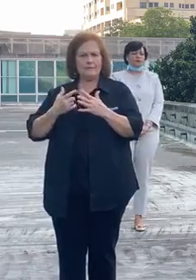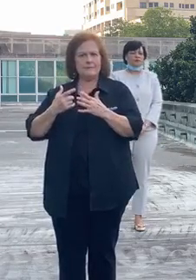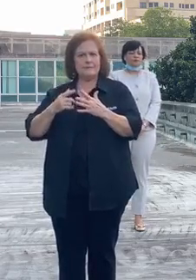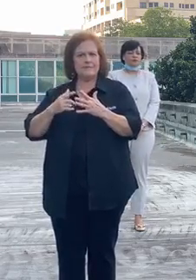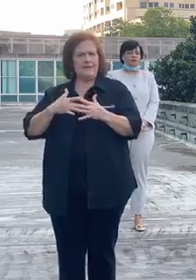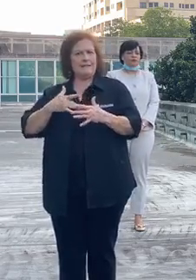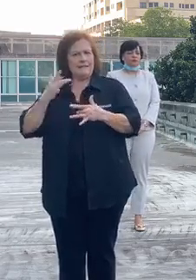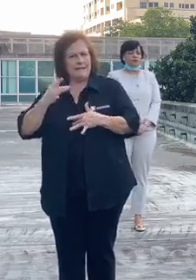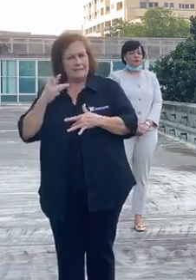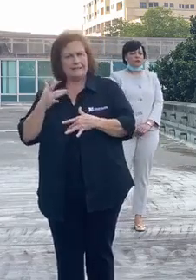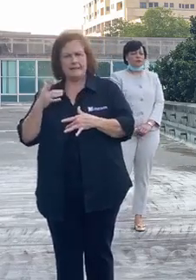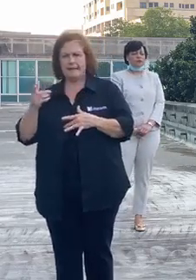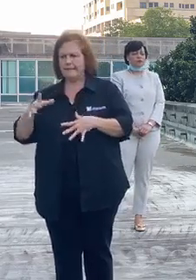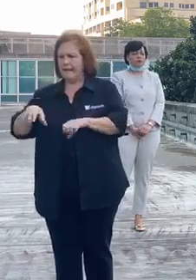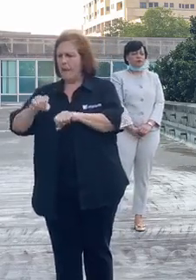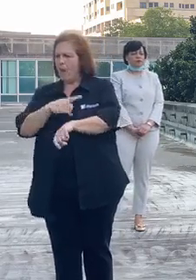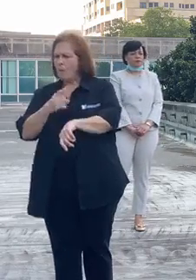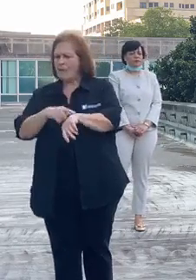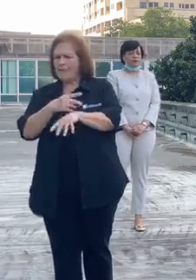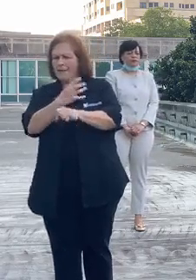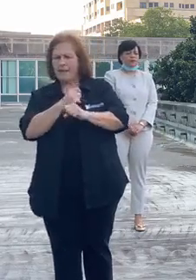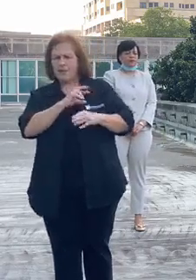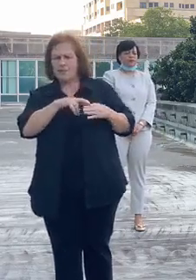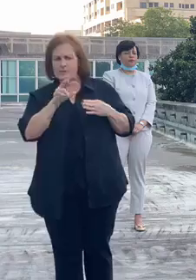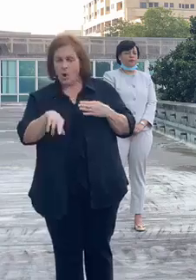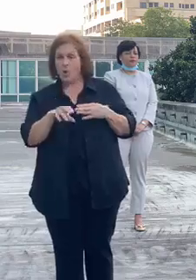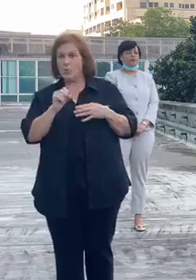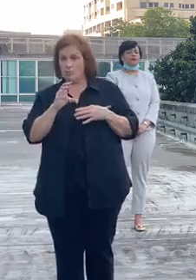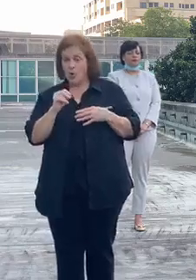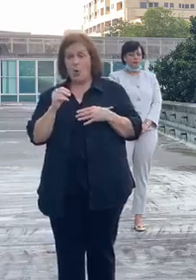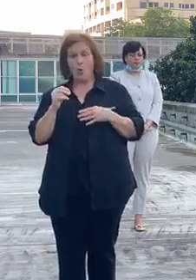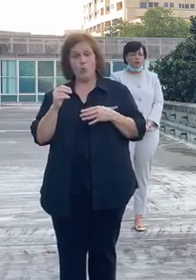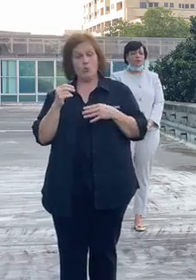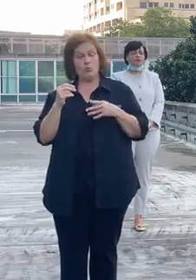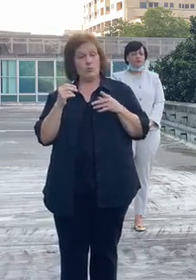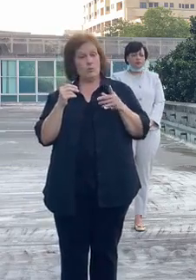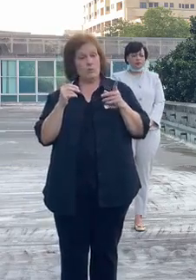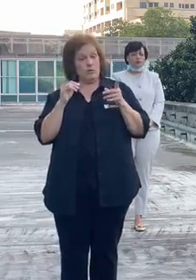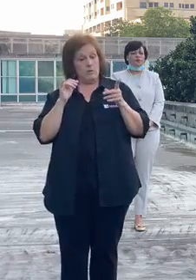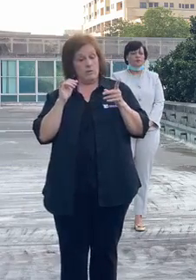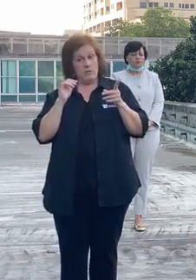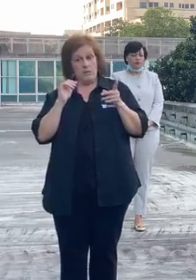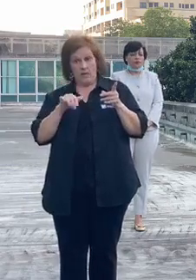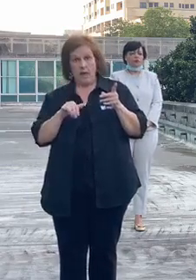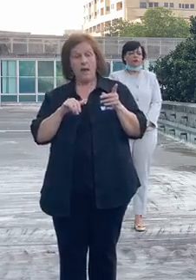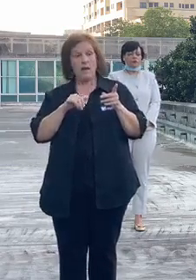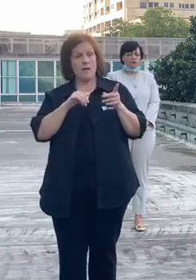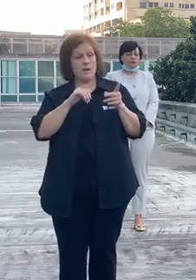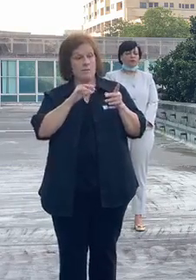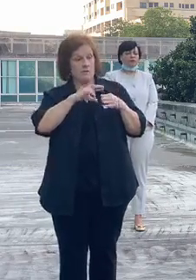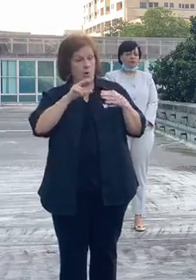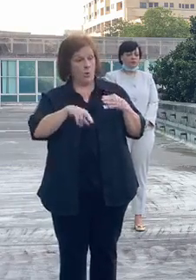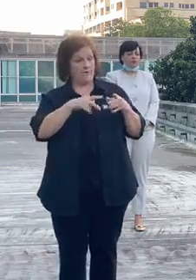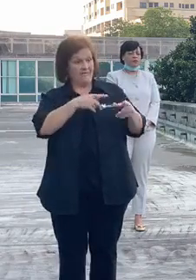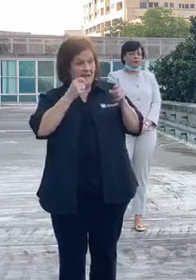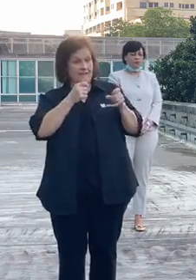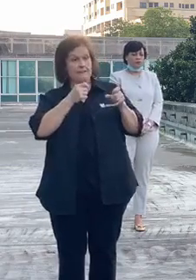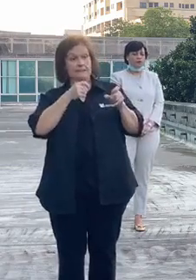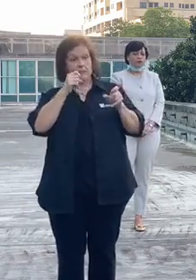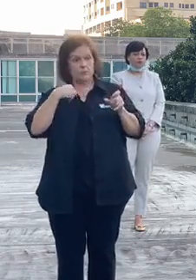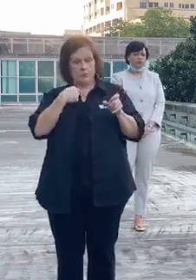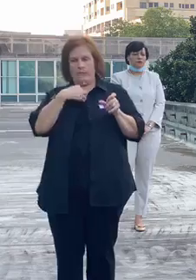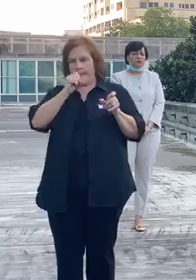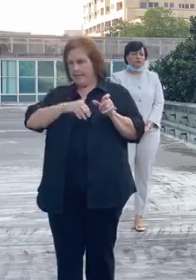long time for them to get their results. And so the ability to get them the peace of mind, number one, get them back to work much